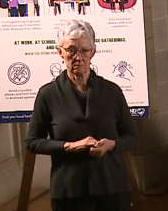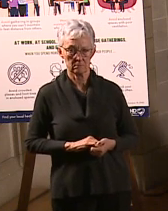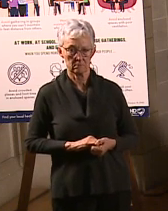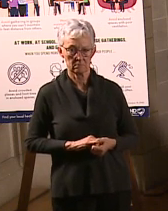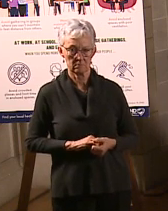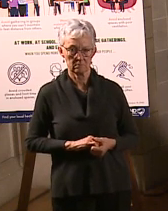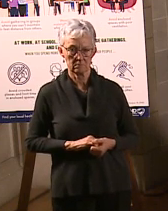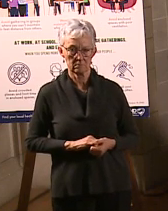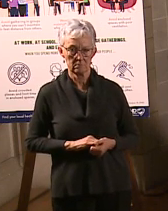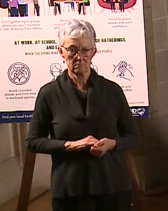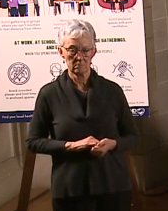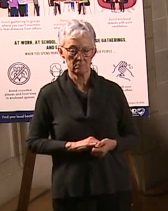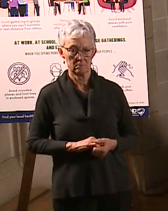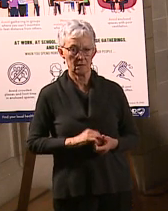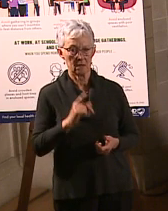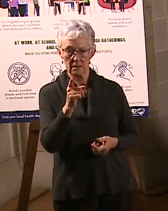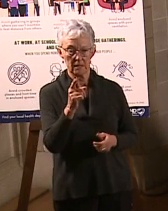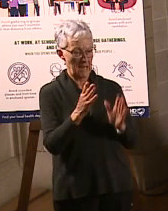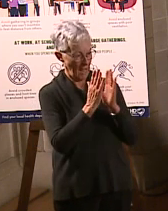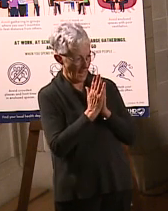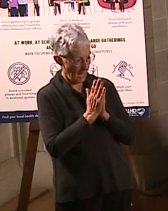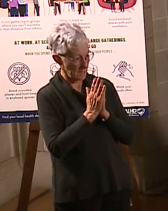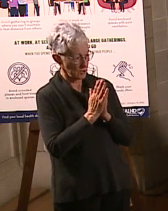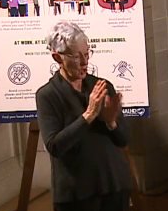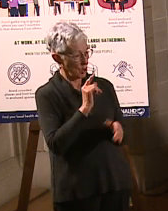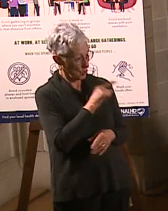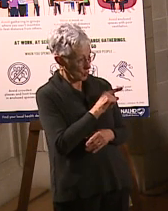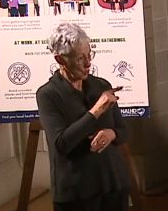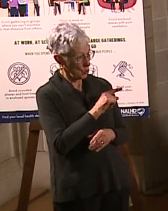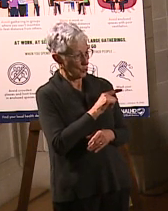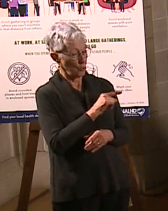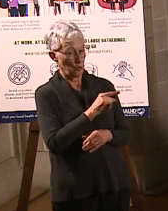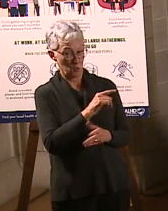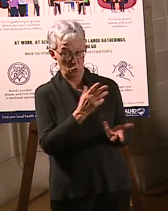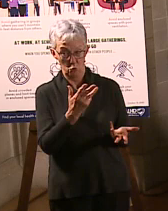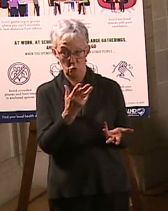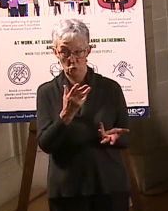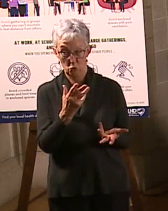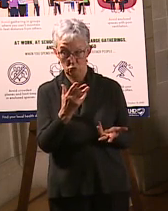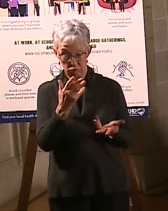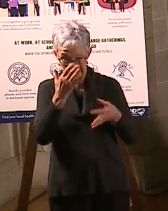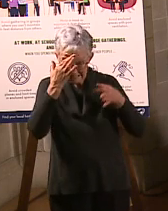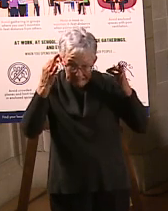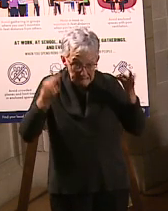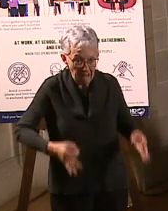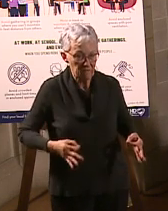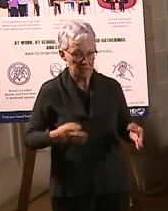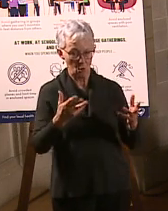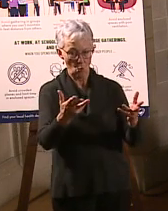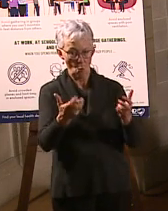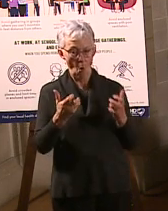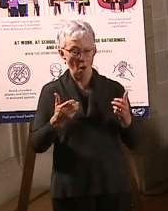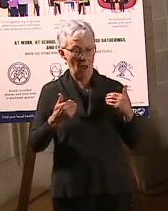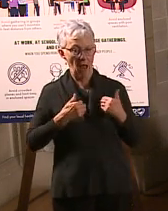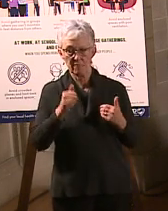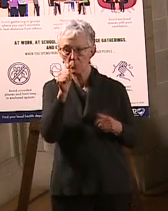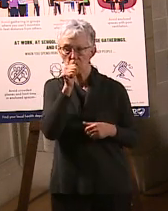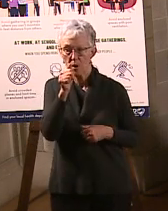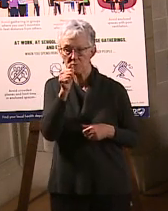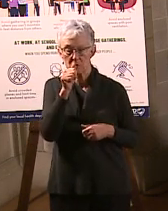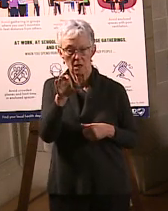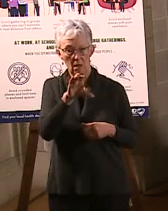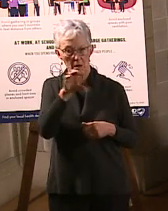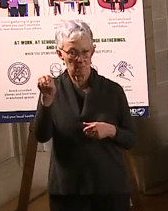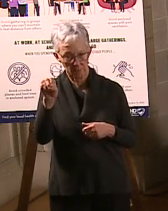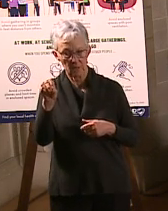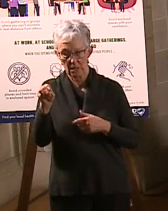you dead set on having a private firm handle the eastern service area? And so the question is, do we think that we should have a